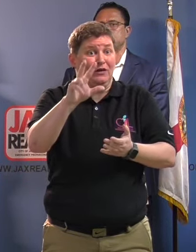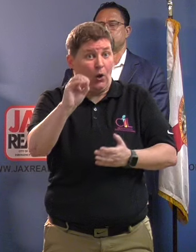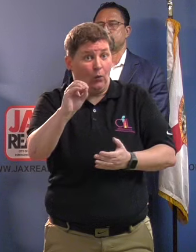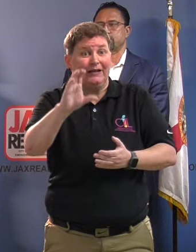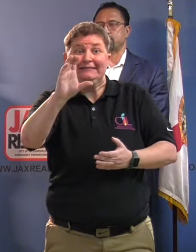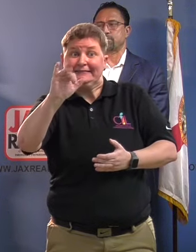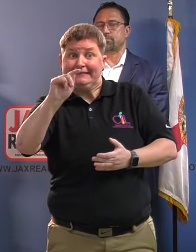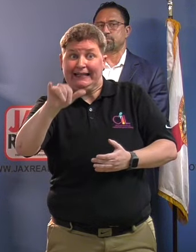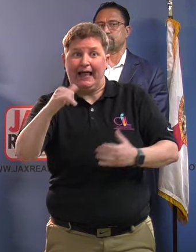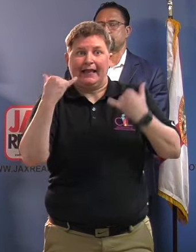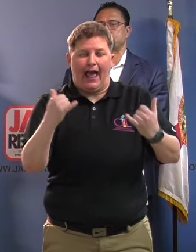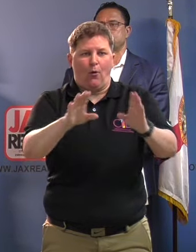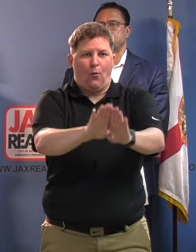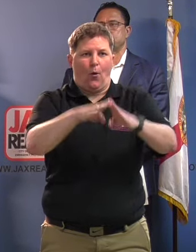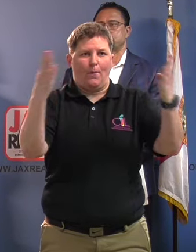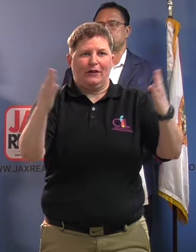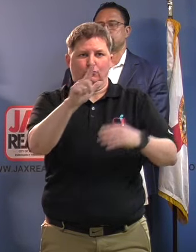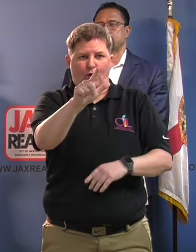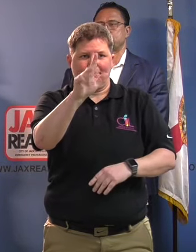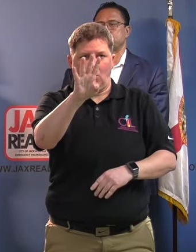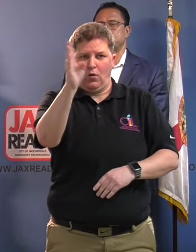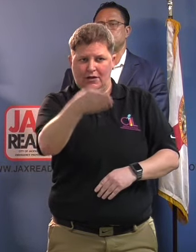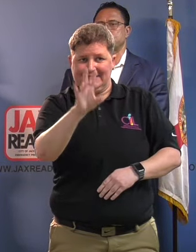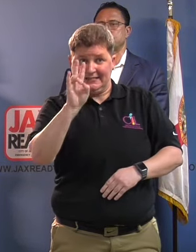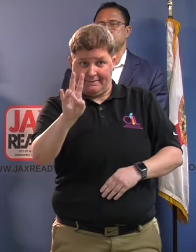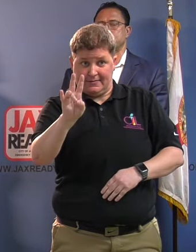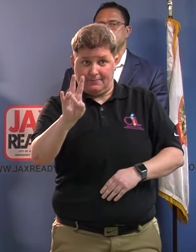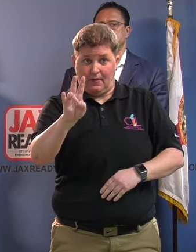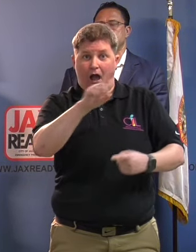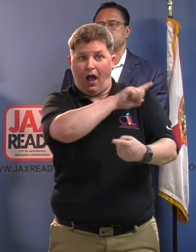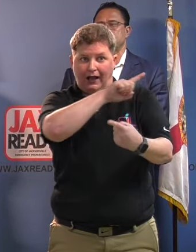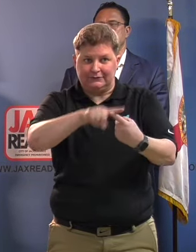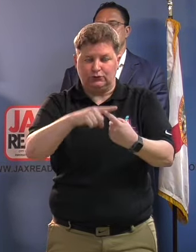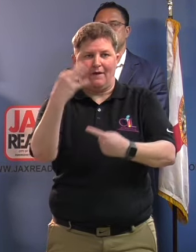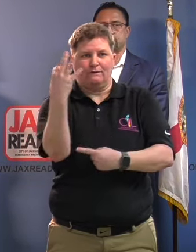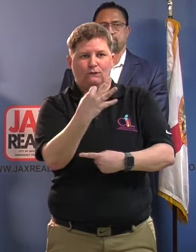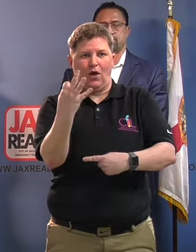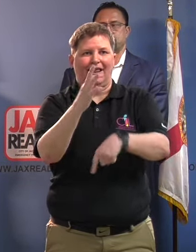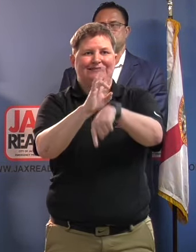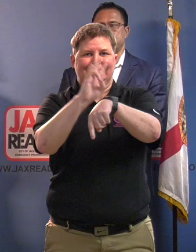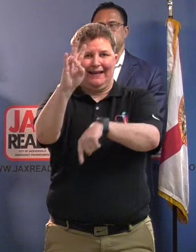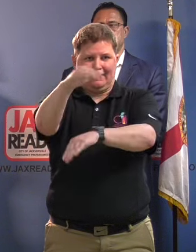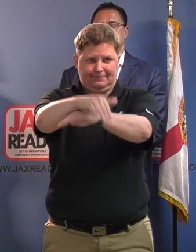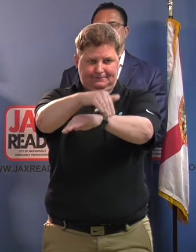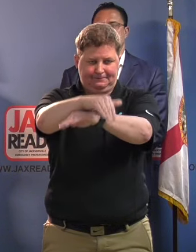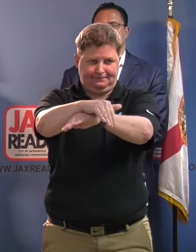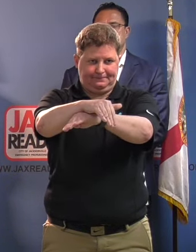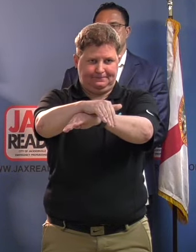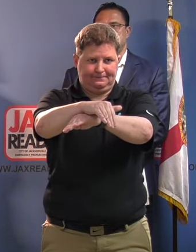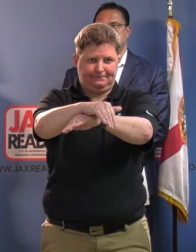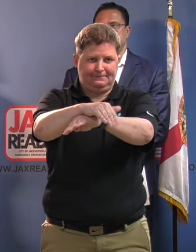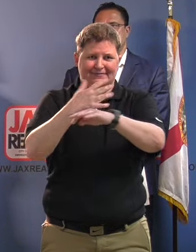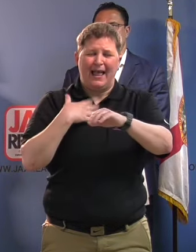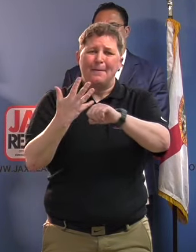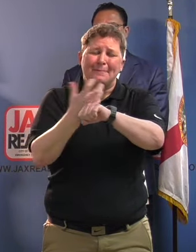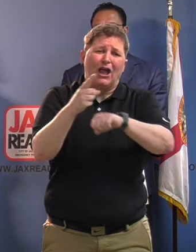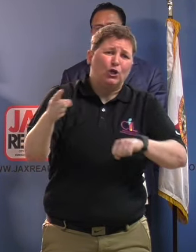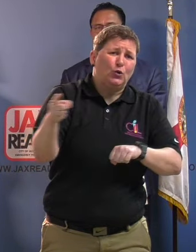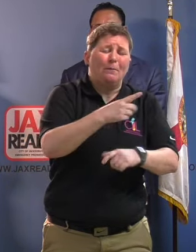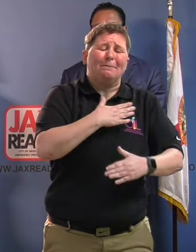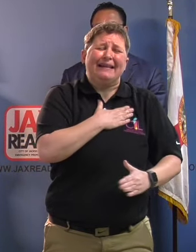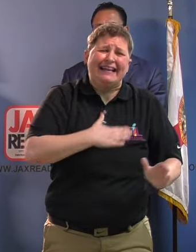calls 24/7 through 7 p.m. on Friday. So I'm begging you to please not call 911 unless you have